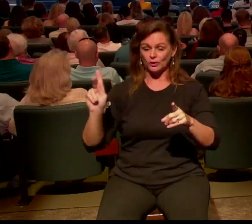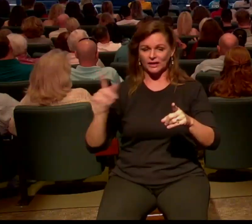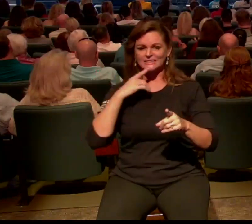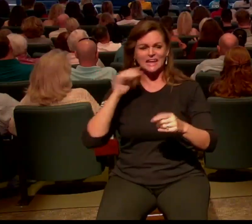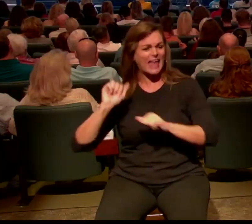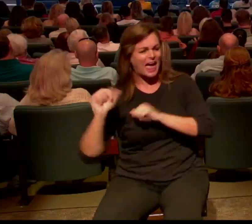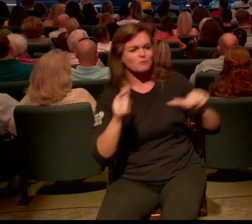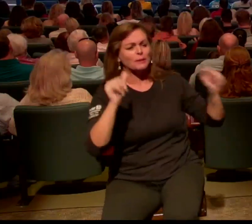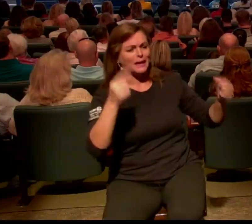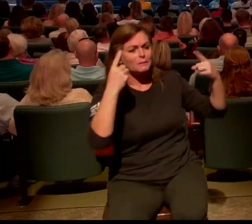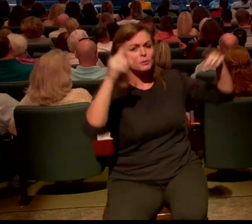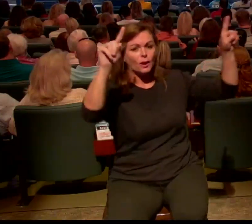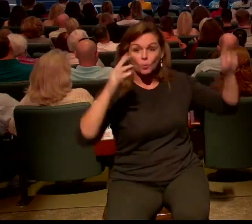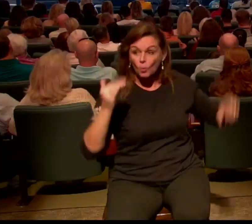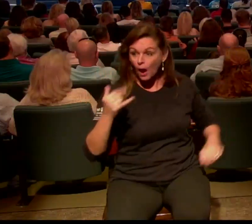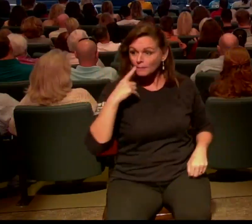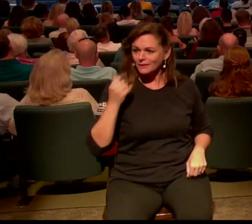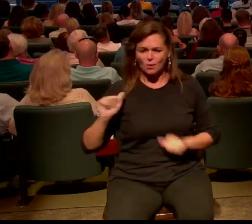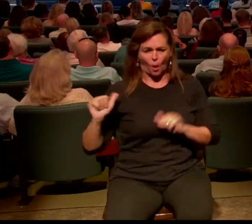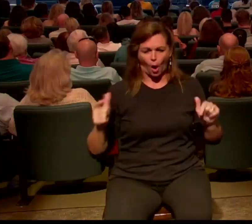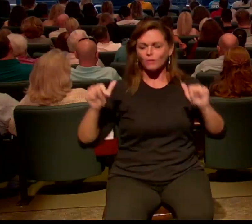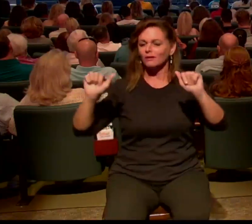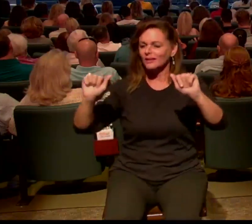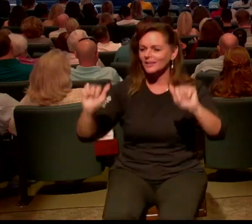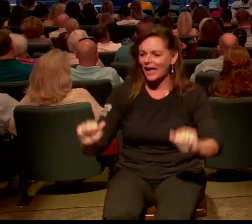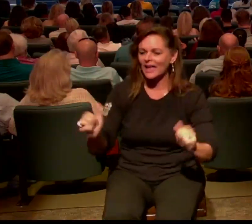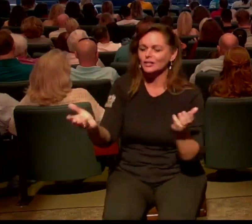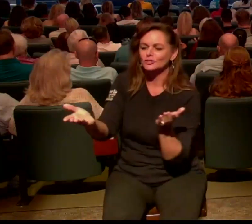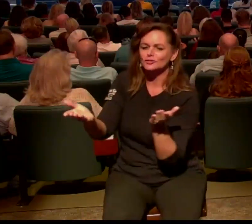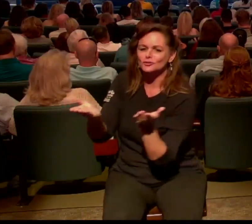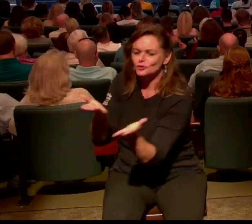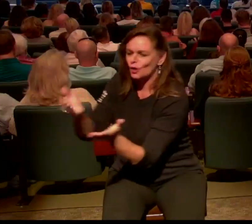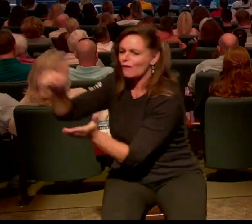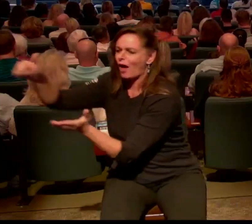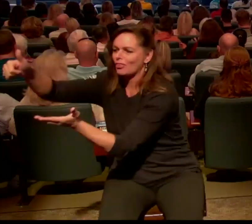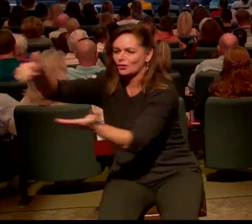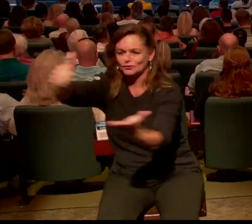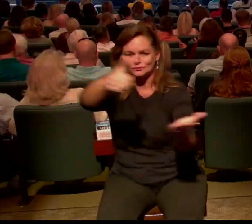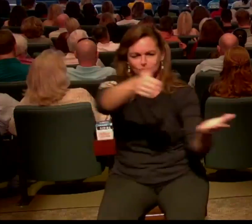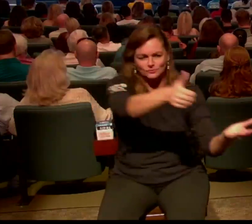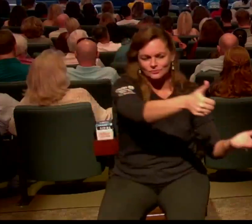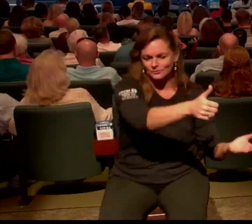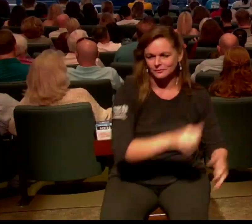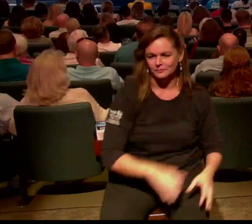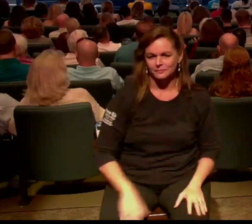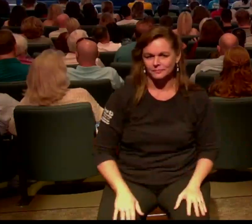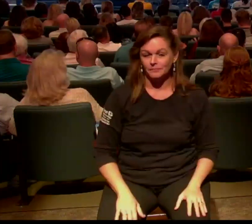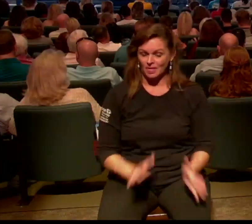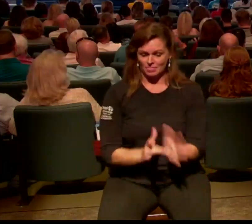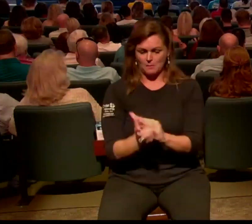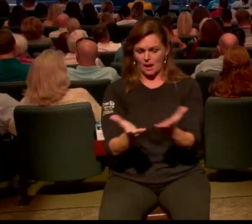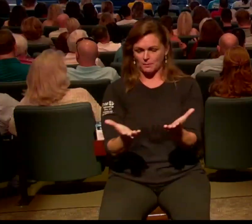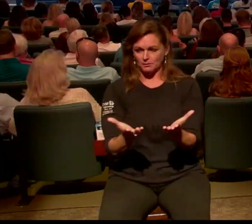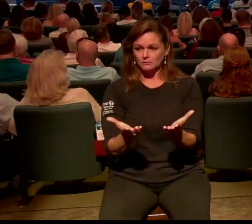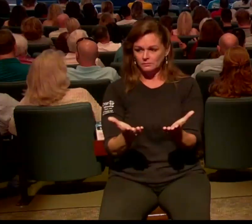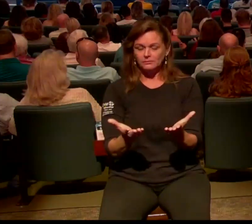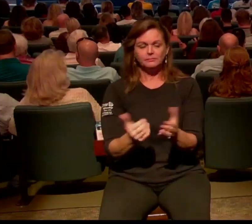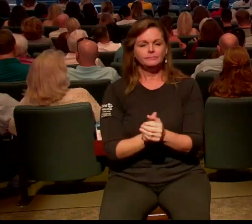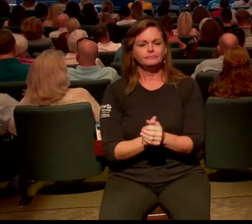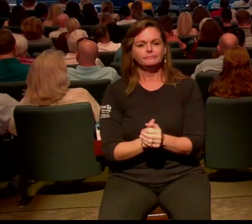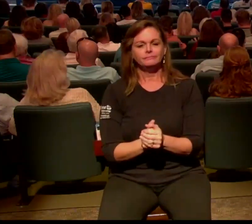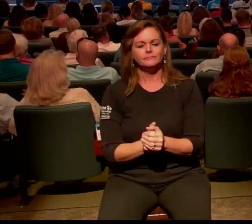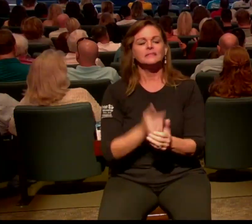because everybody can serve." And there's only one time in the Gospels, there's only one time that Jesus basically